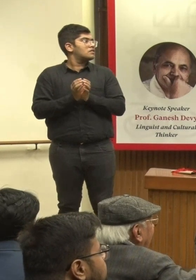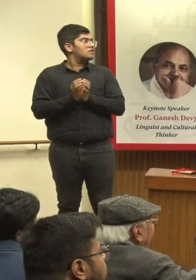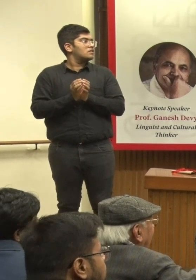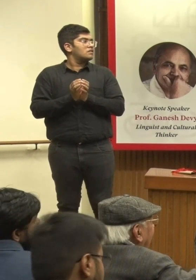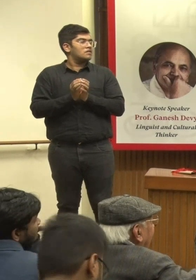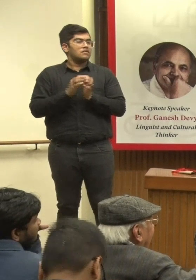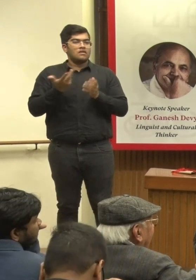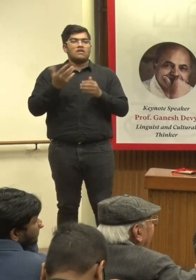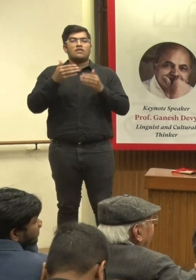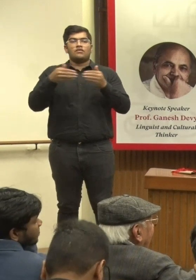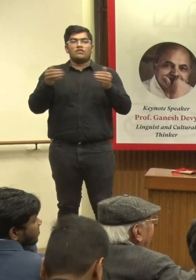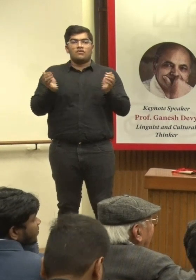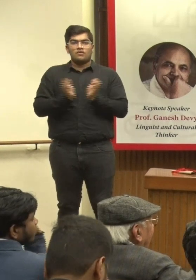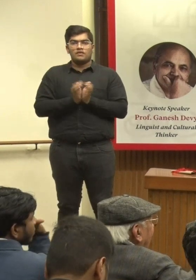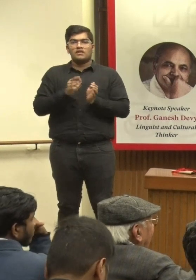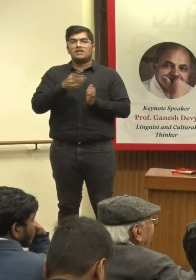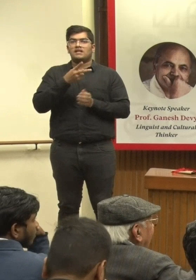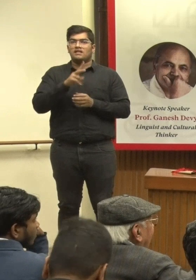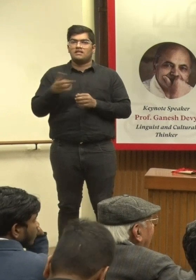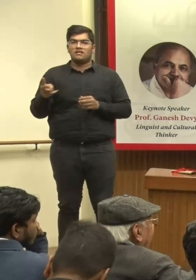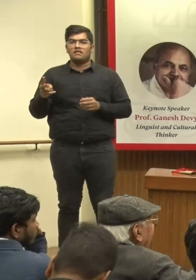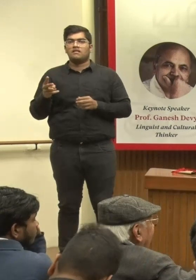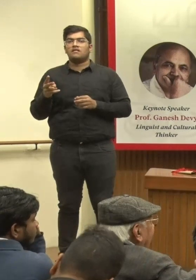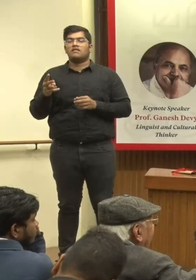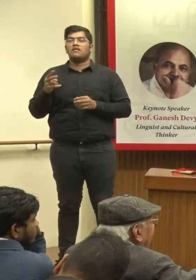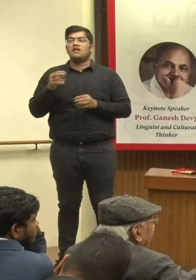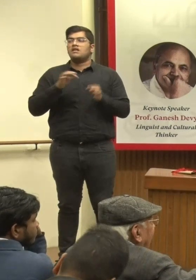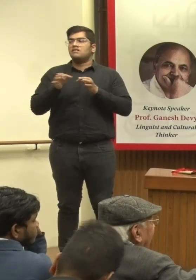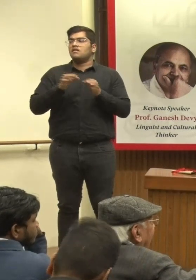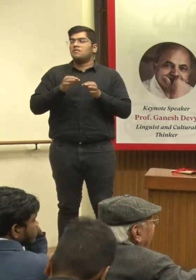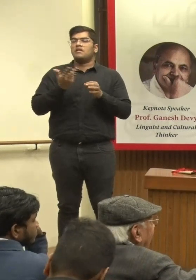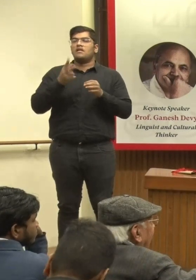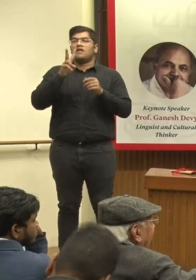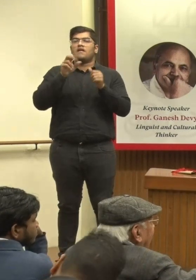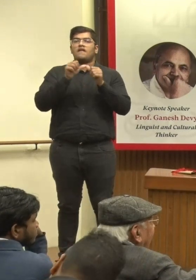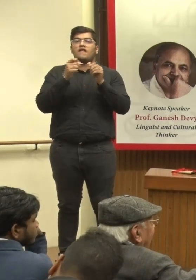essentially nomadic communities. Vanagujjars, for instance,